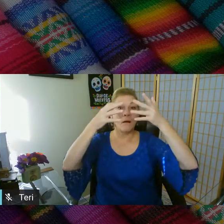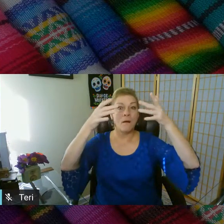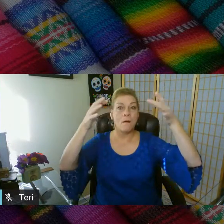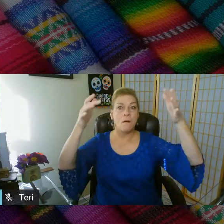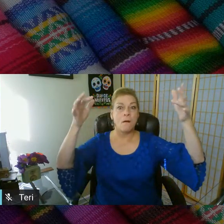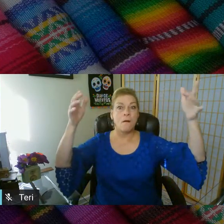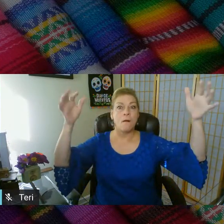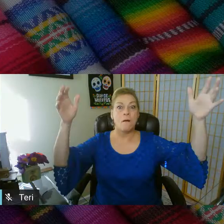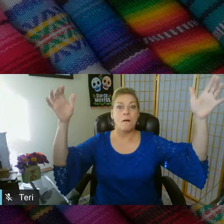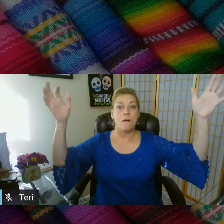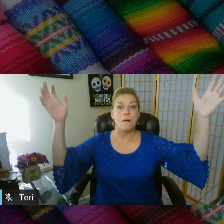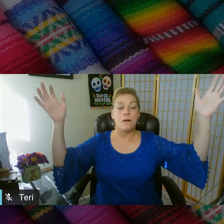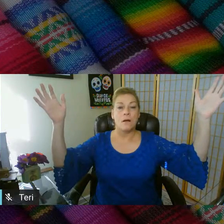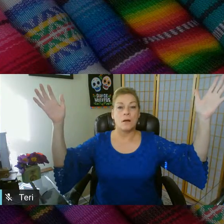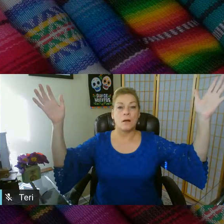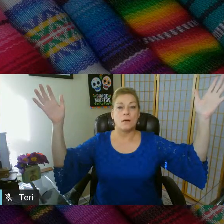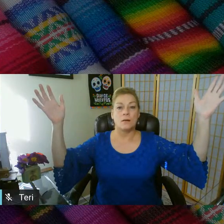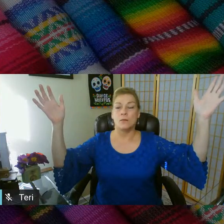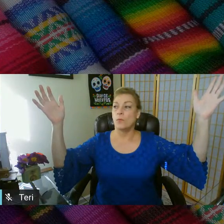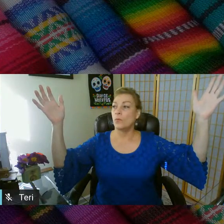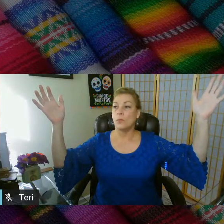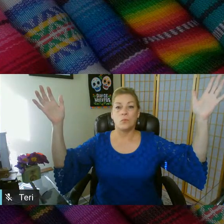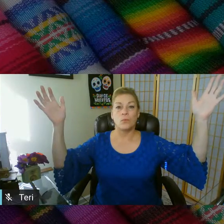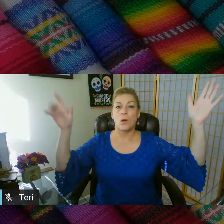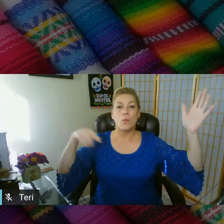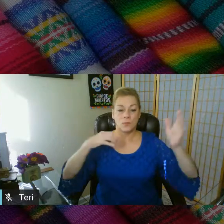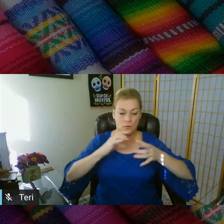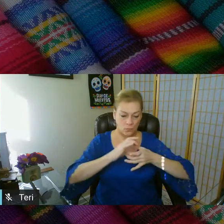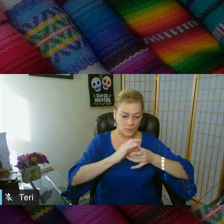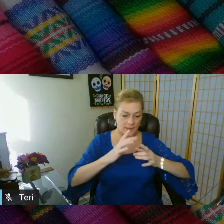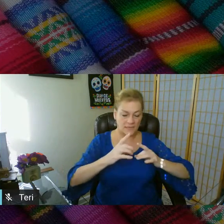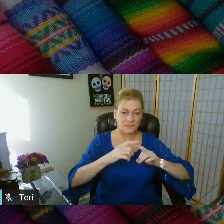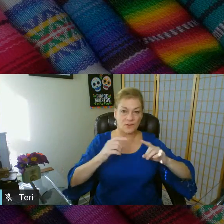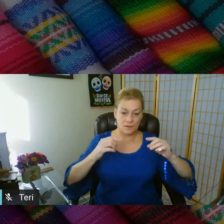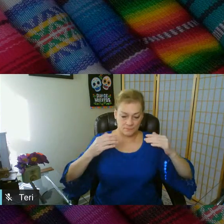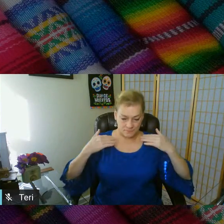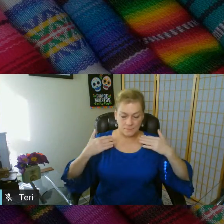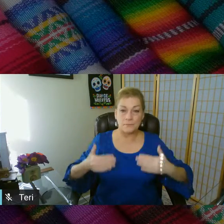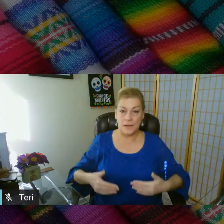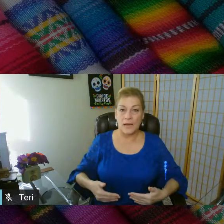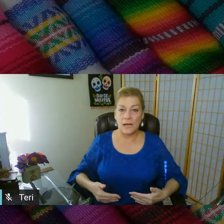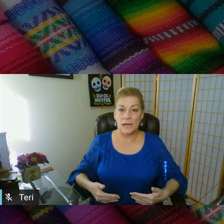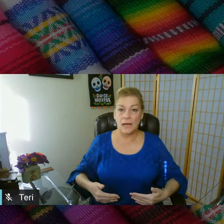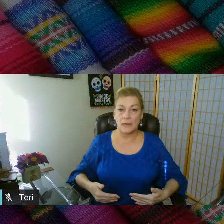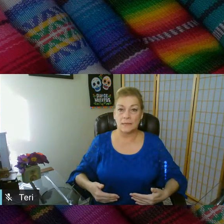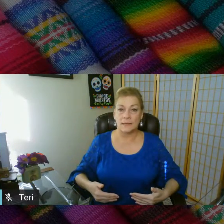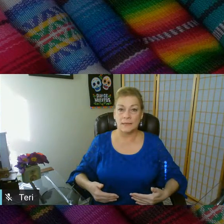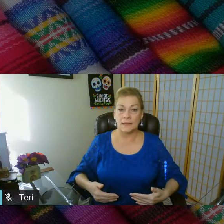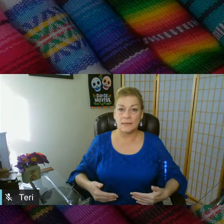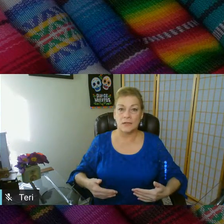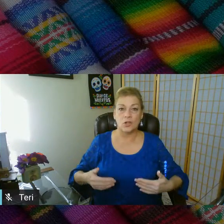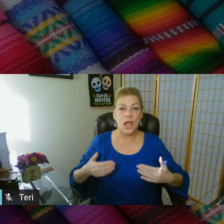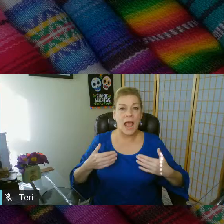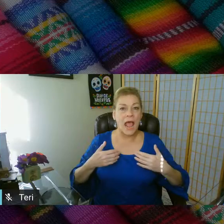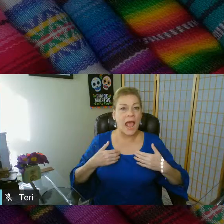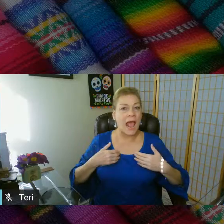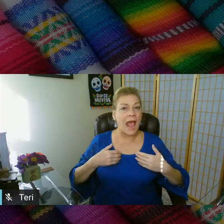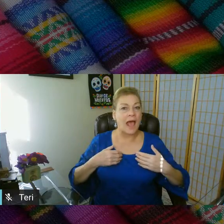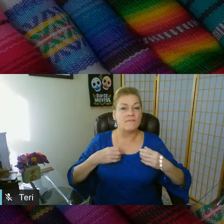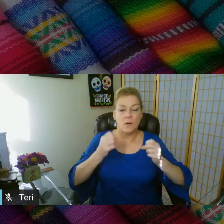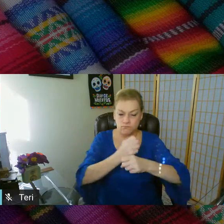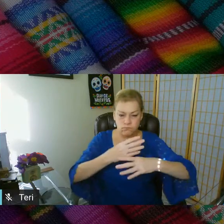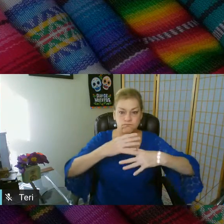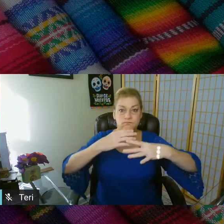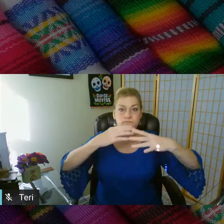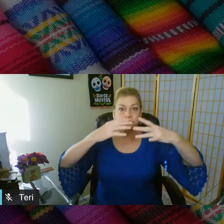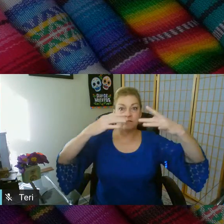cage, temple, body temple, whatever you want to call it, there is an expanse and a vastness